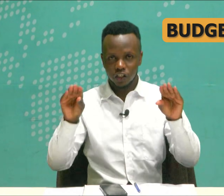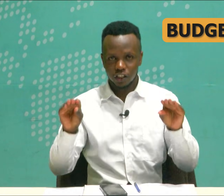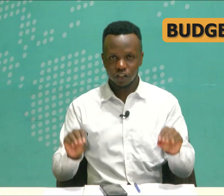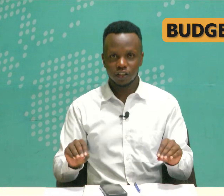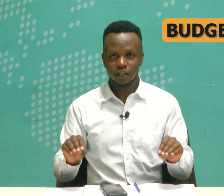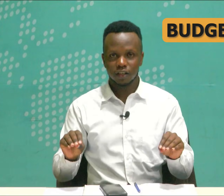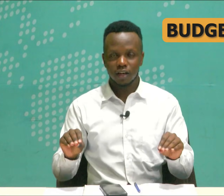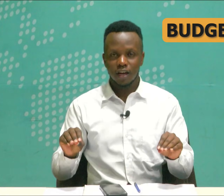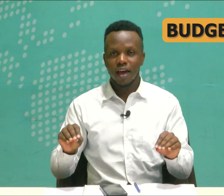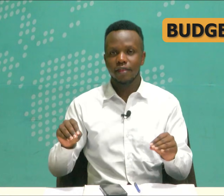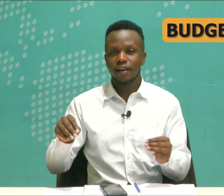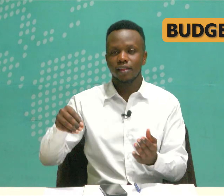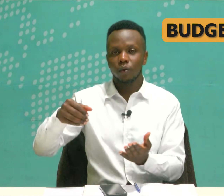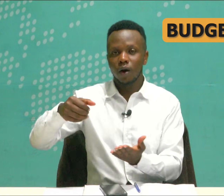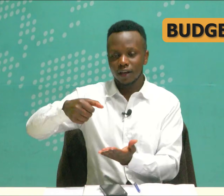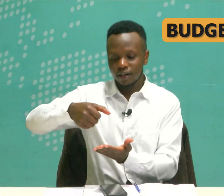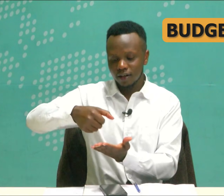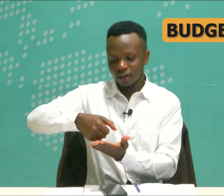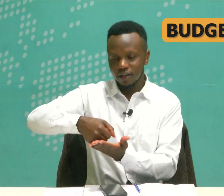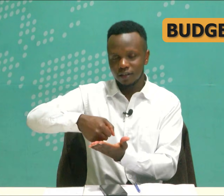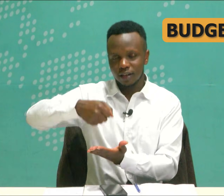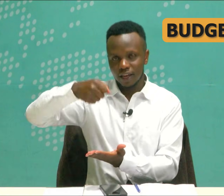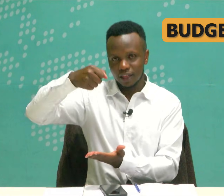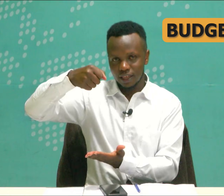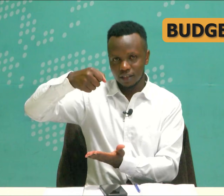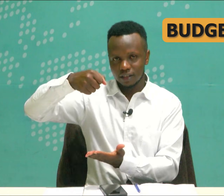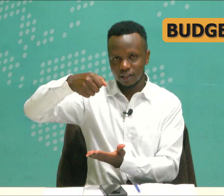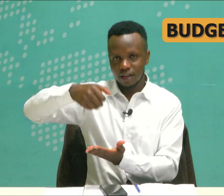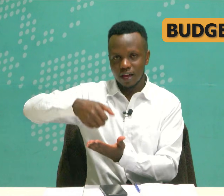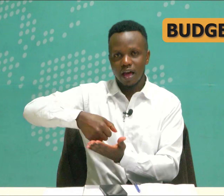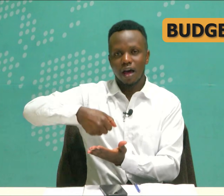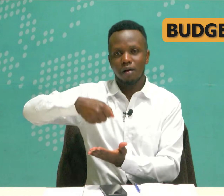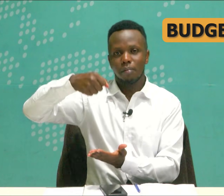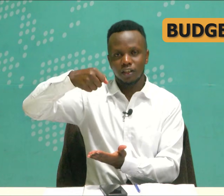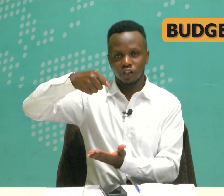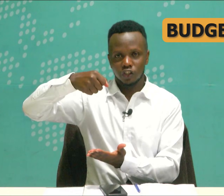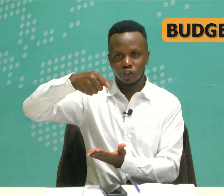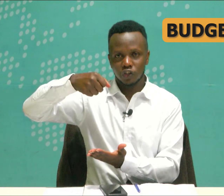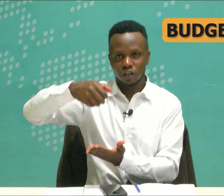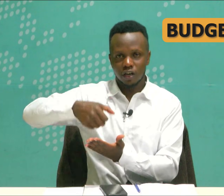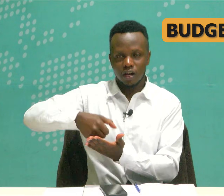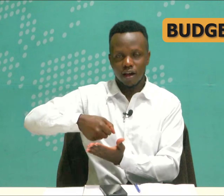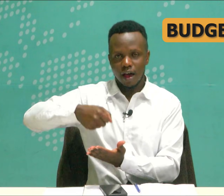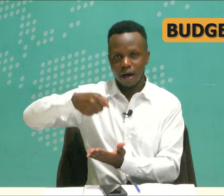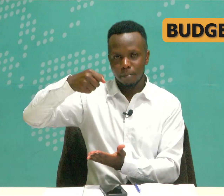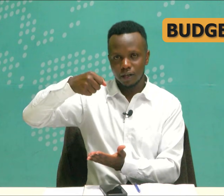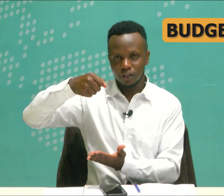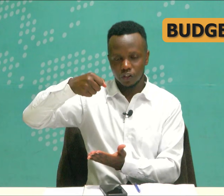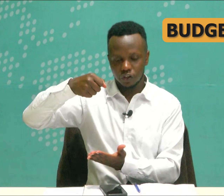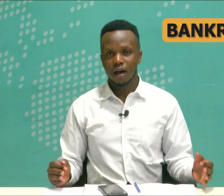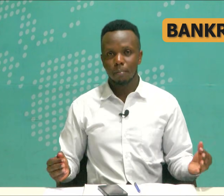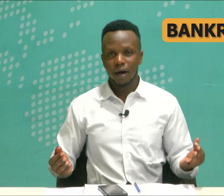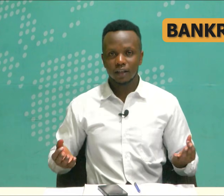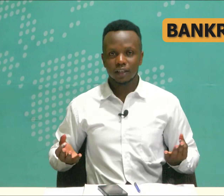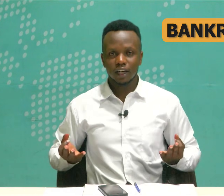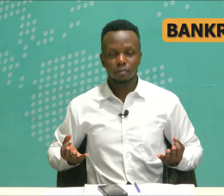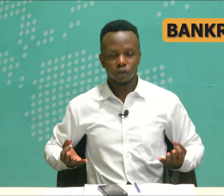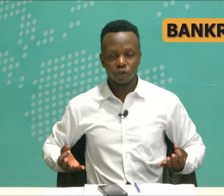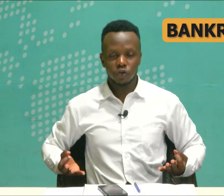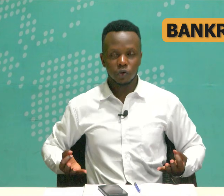budget, and the other one is like this, budget, budget. Bankrupt, you use